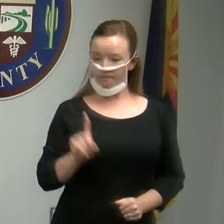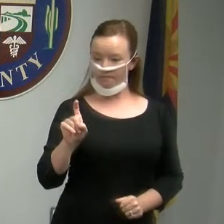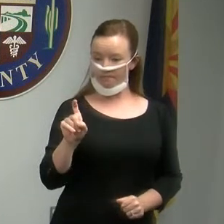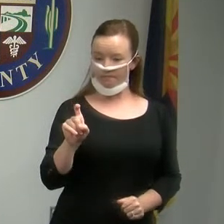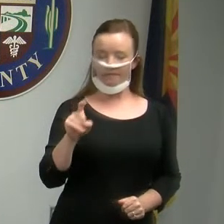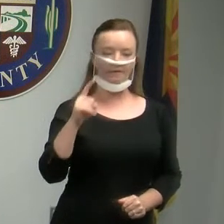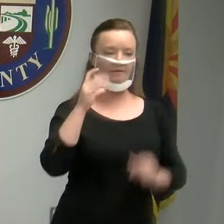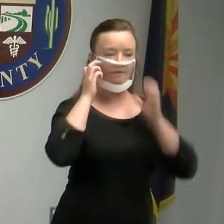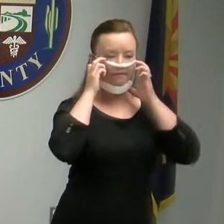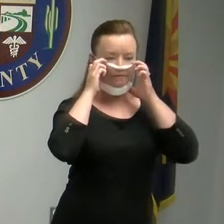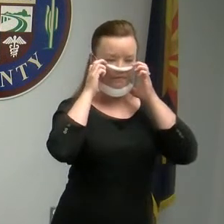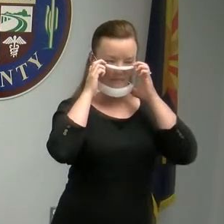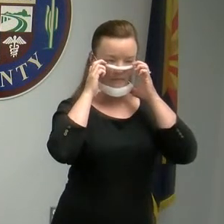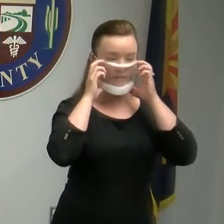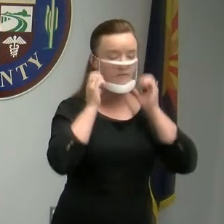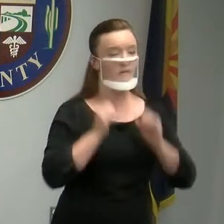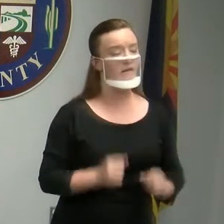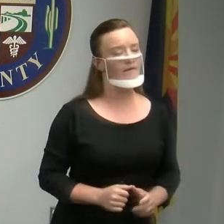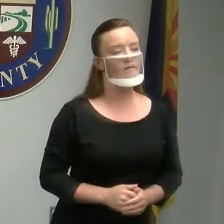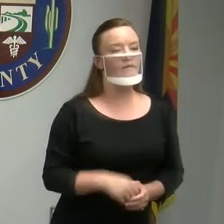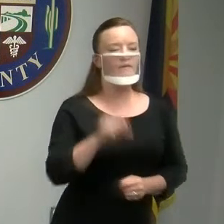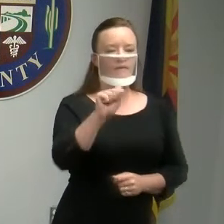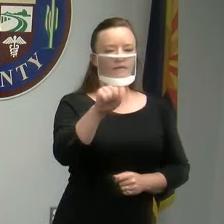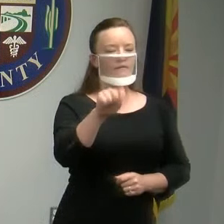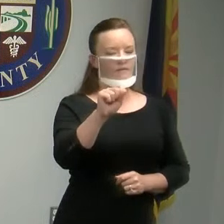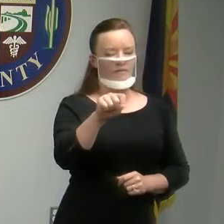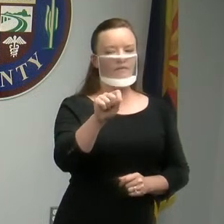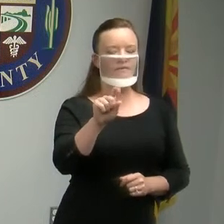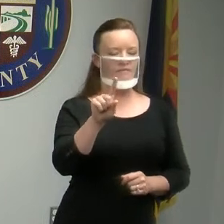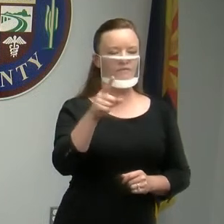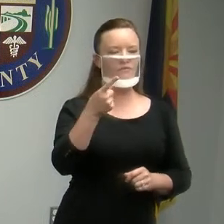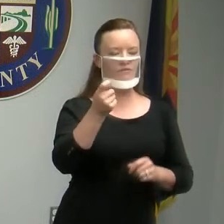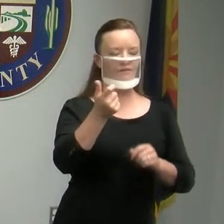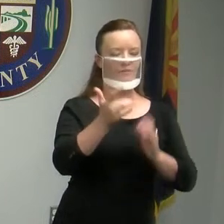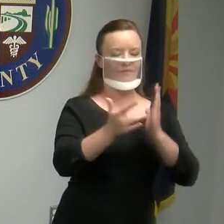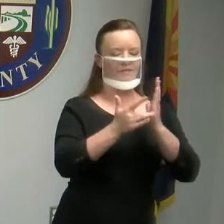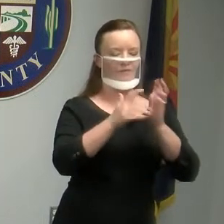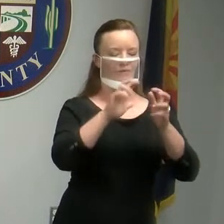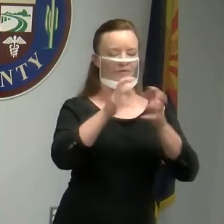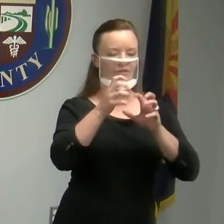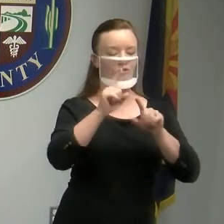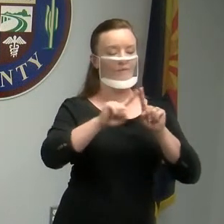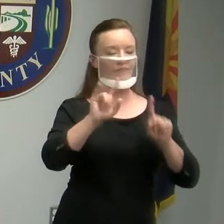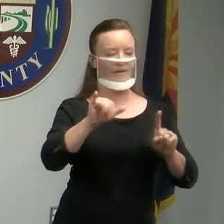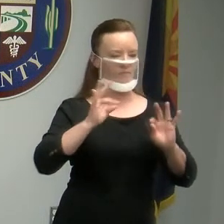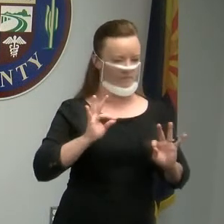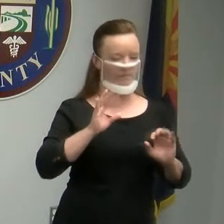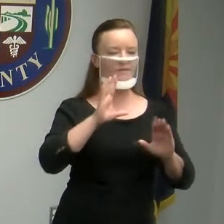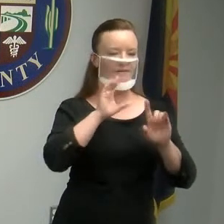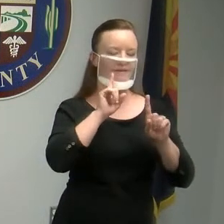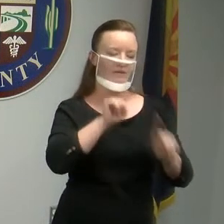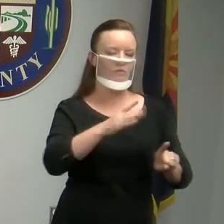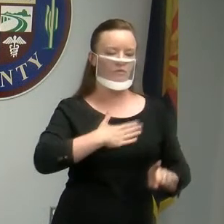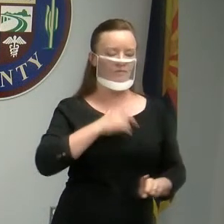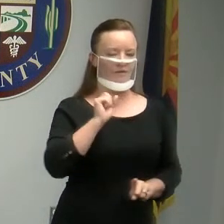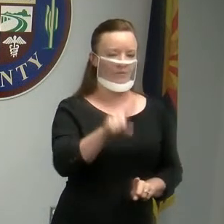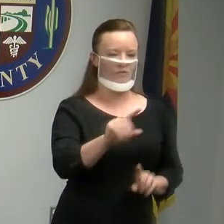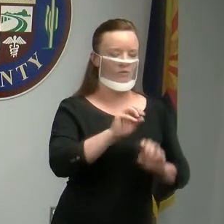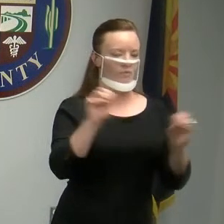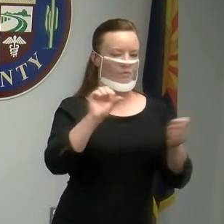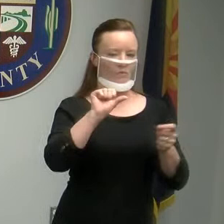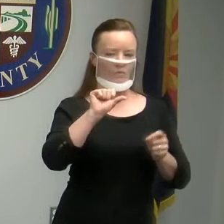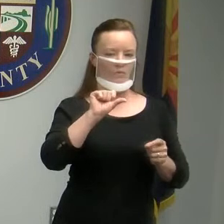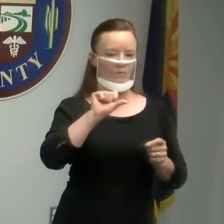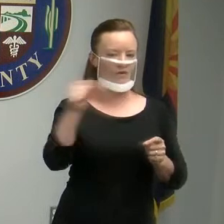And I think the obvious. Sorry, go ahead. Yeah, we just had a technical glitch here. Yes, I think it works. I think that answers my question. No other